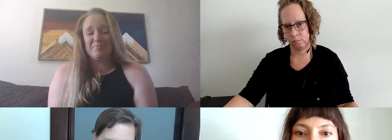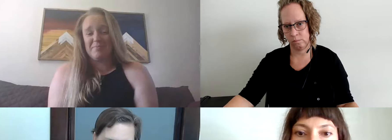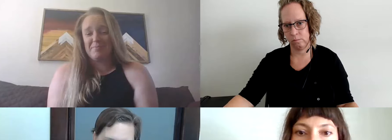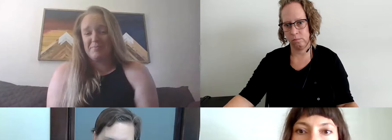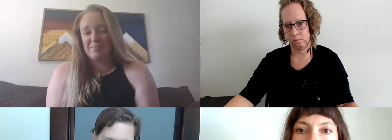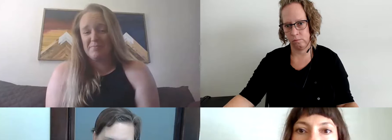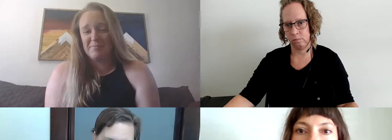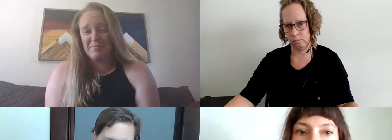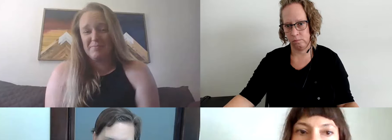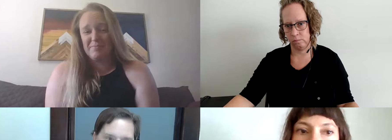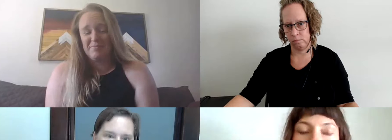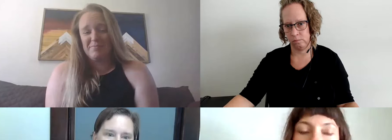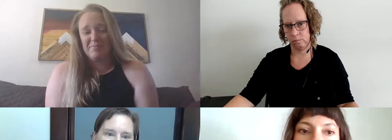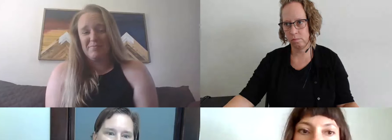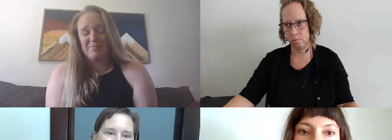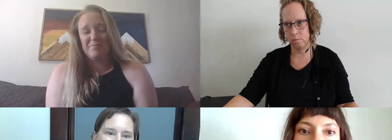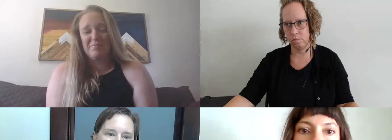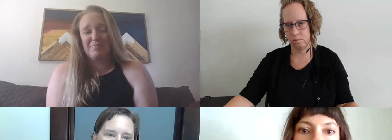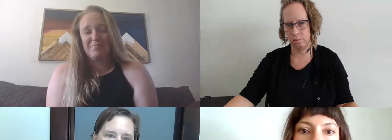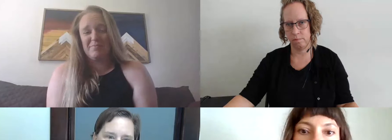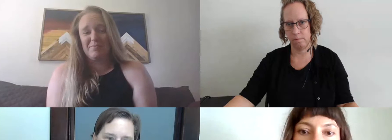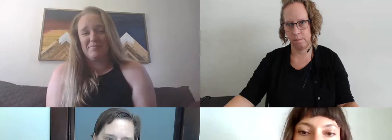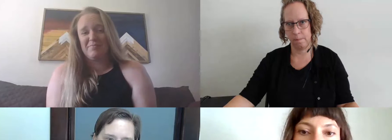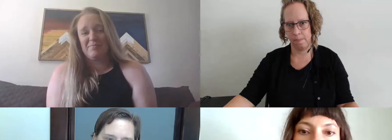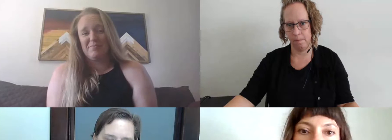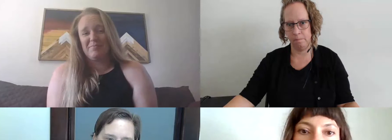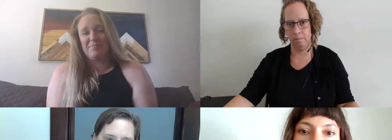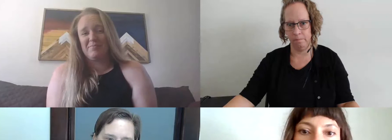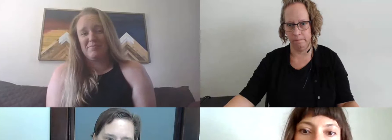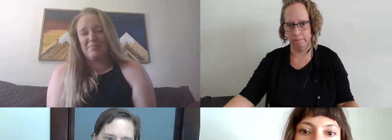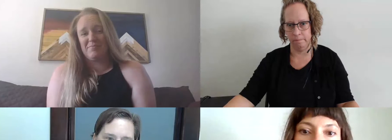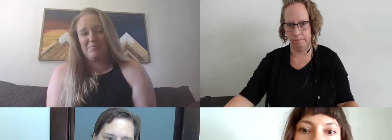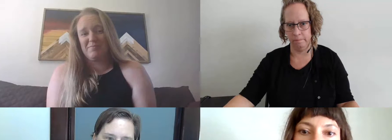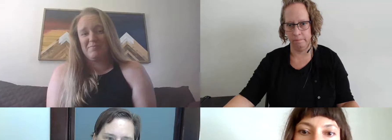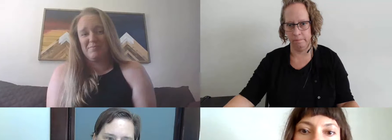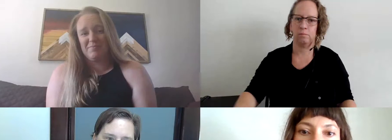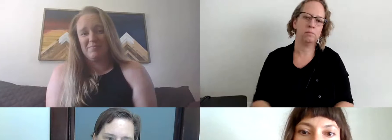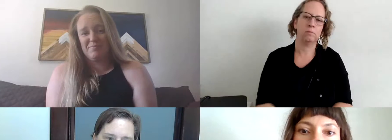conversation if it's auto-generated. If you have a captioner,